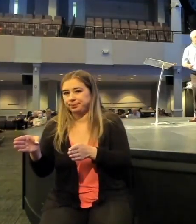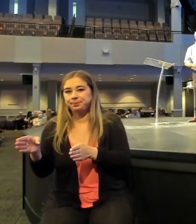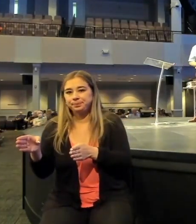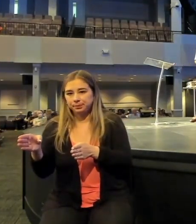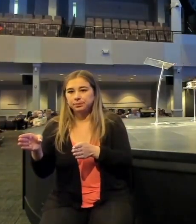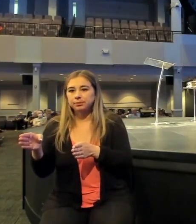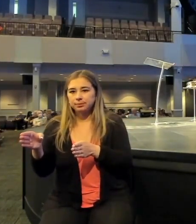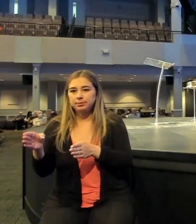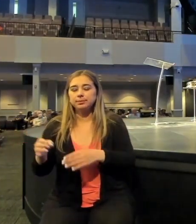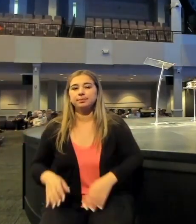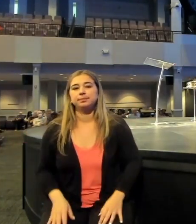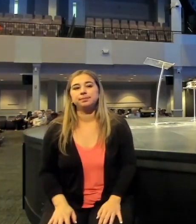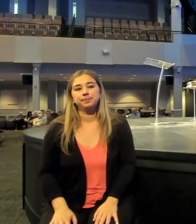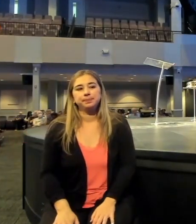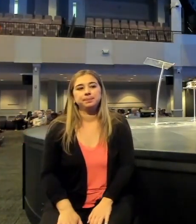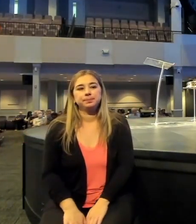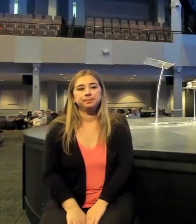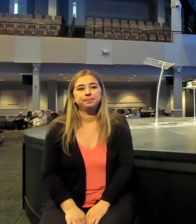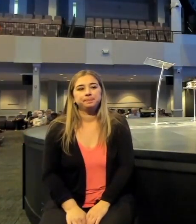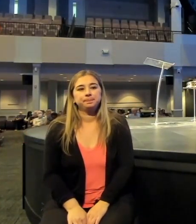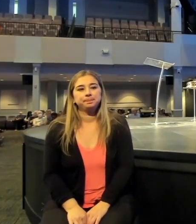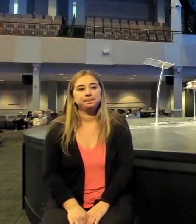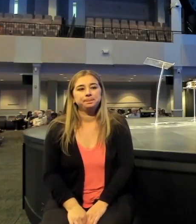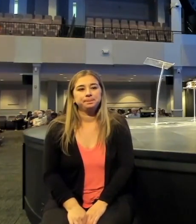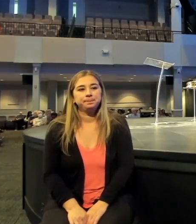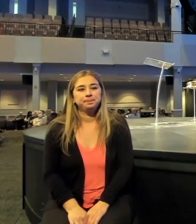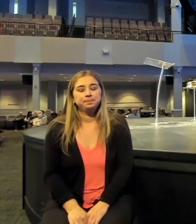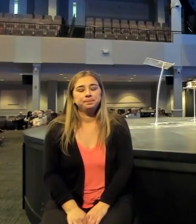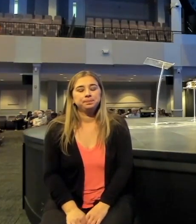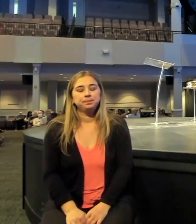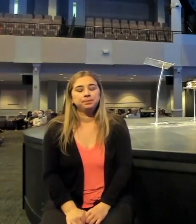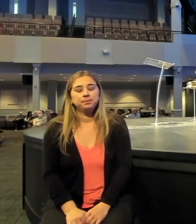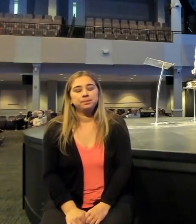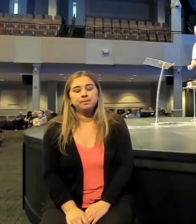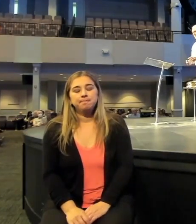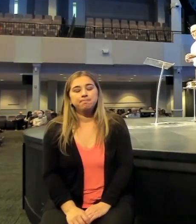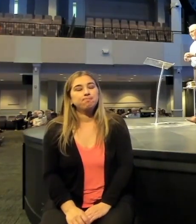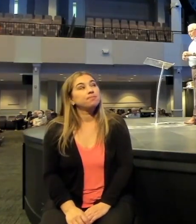the last word there? Time management plan.